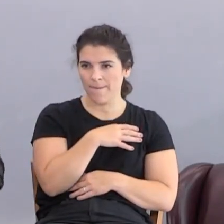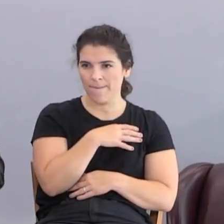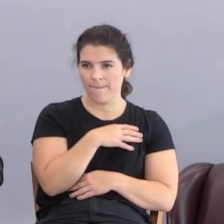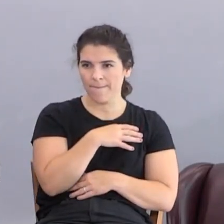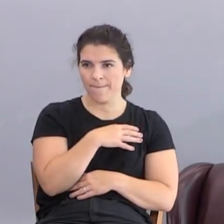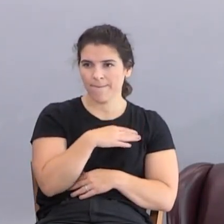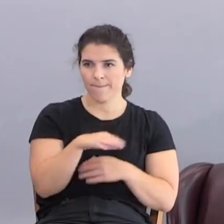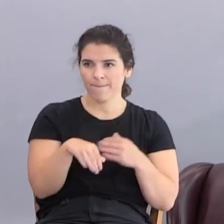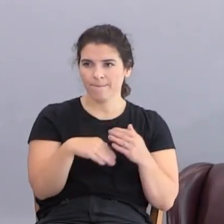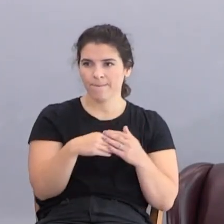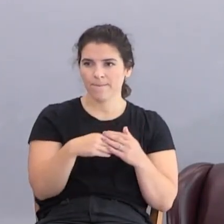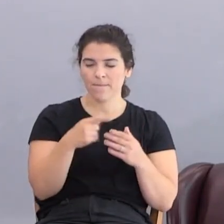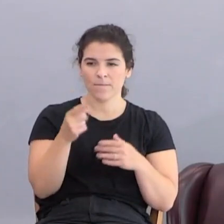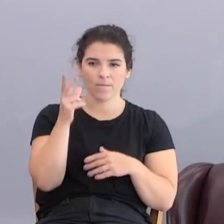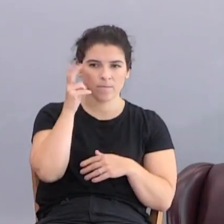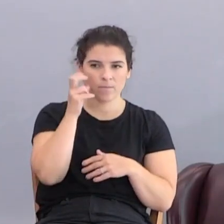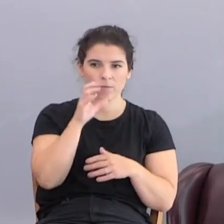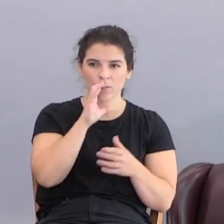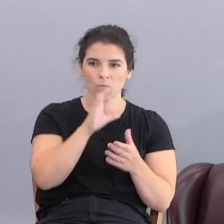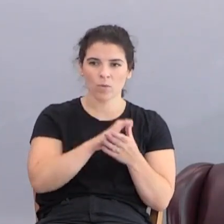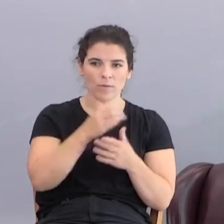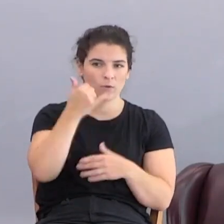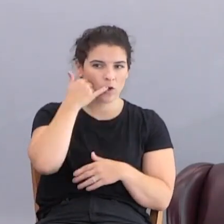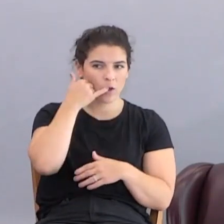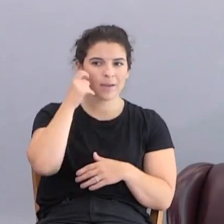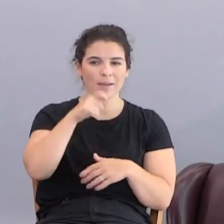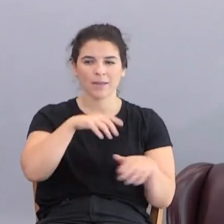all of a sudden he heard his wife calling and he had to go.